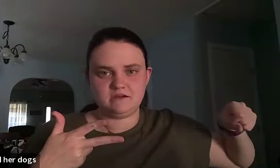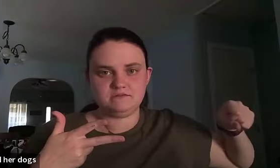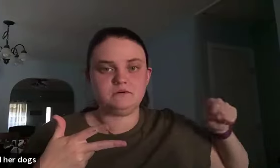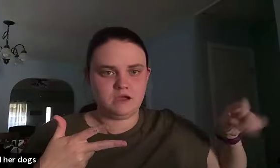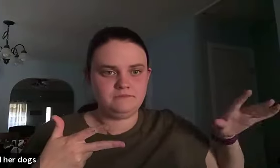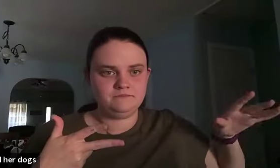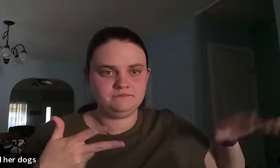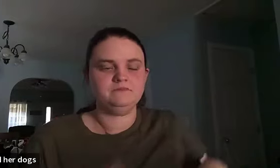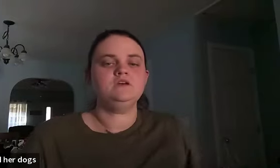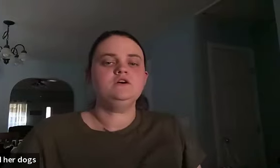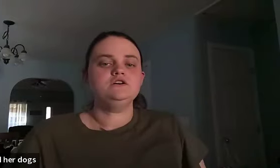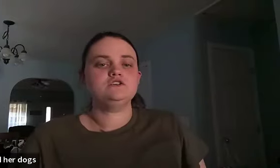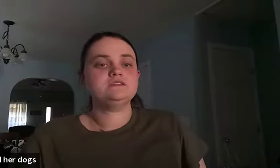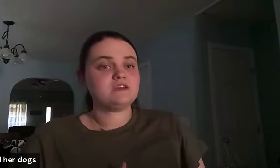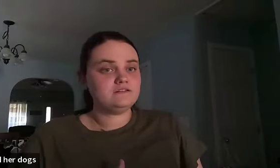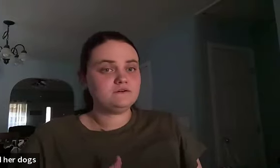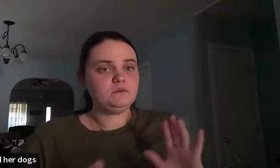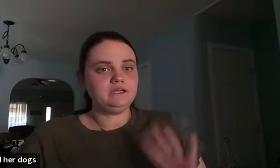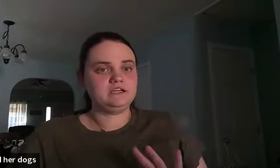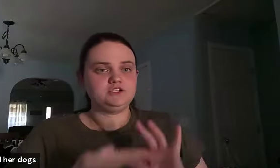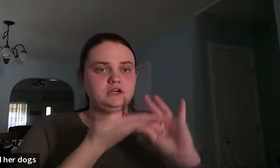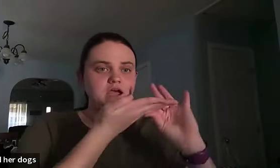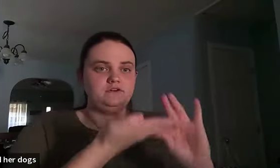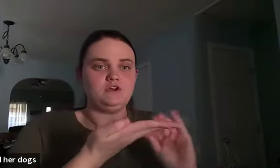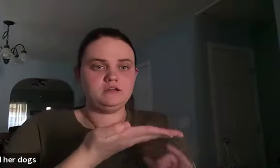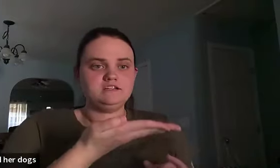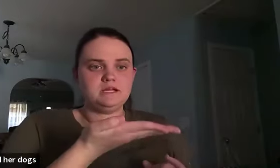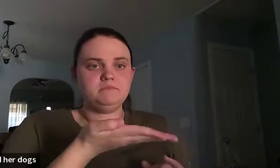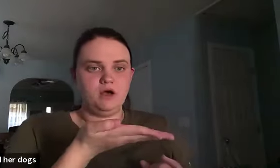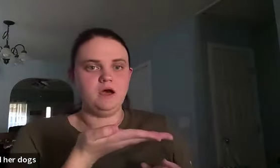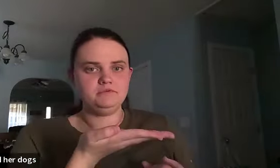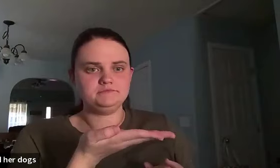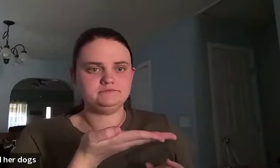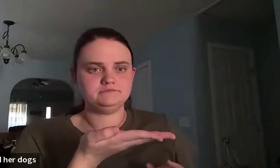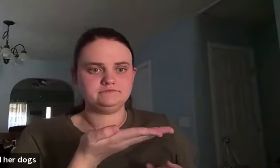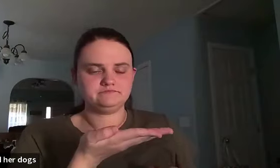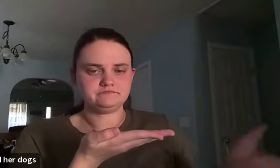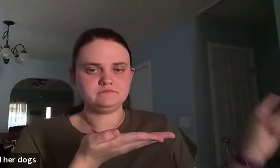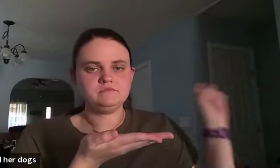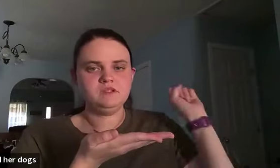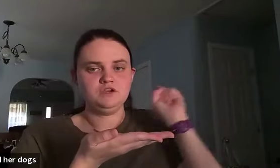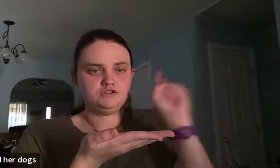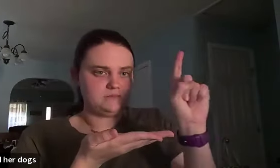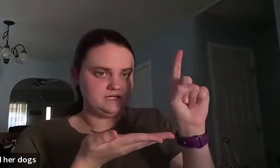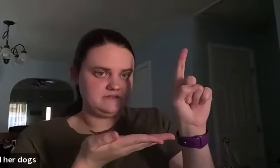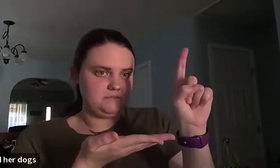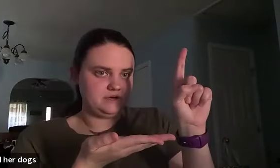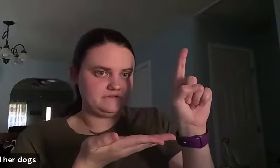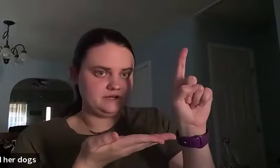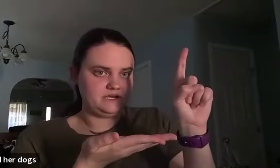itself. Okay. So the sign for week is you're going to have your non-dominant palm up. Your dominant's in that pointer finger